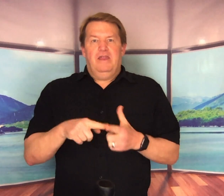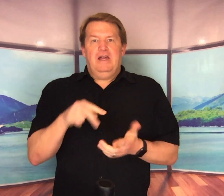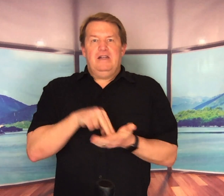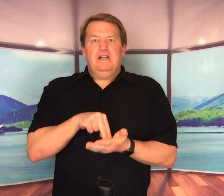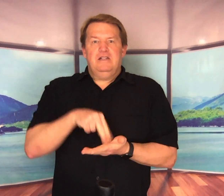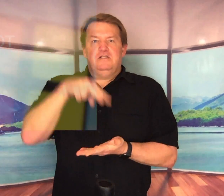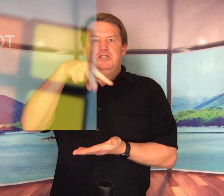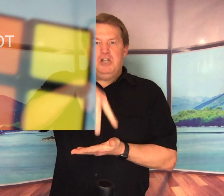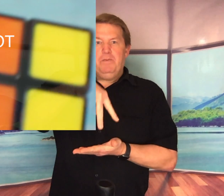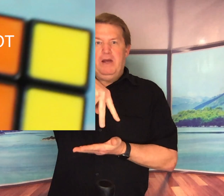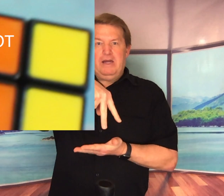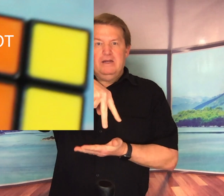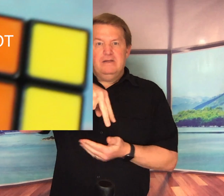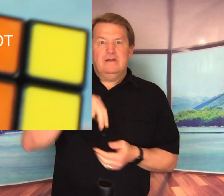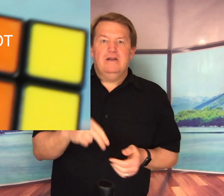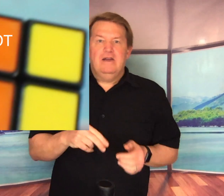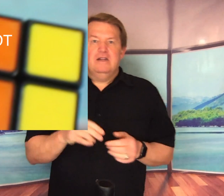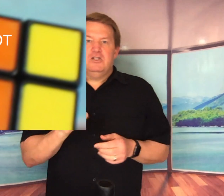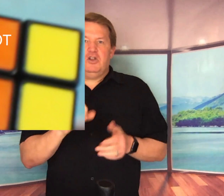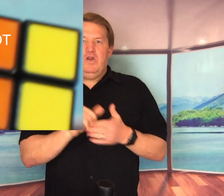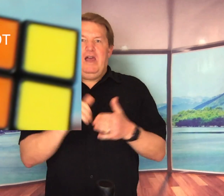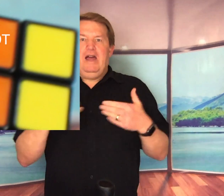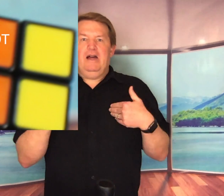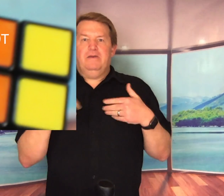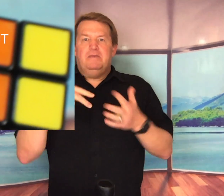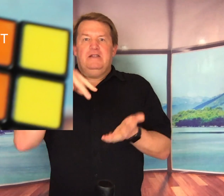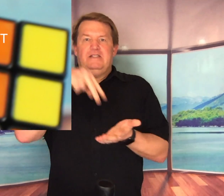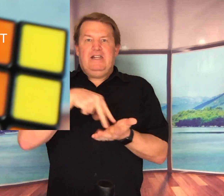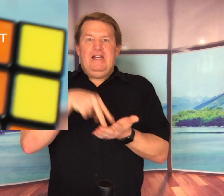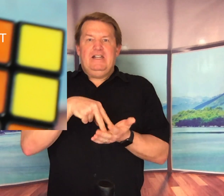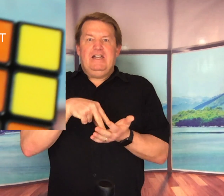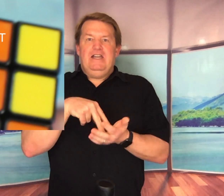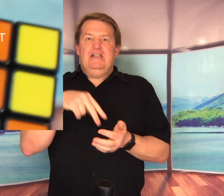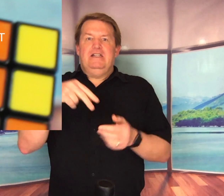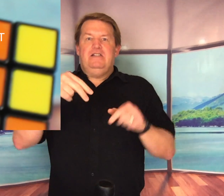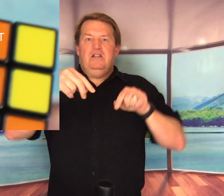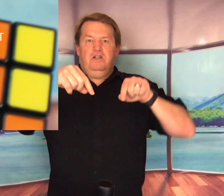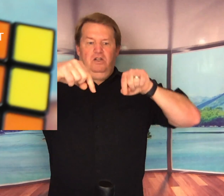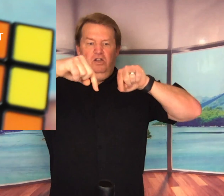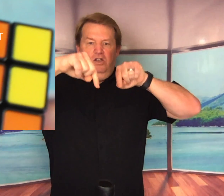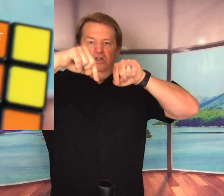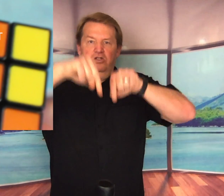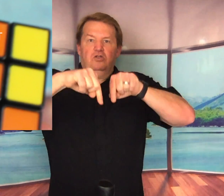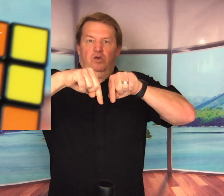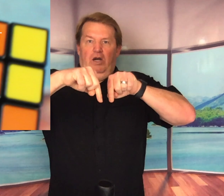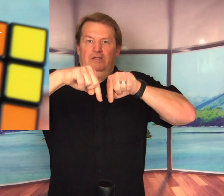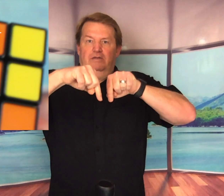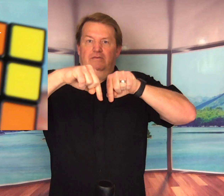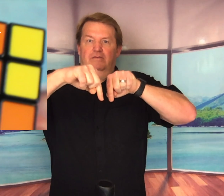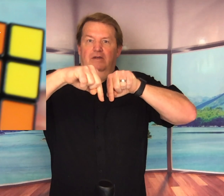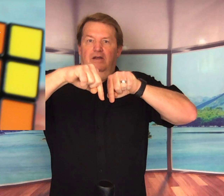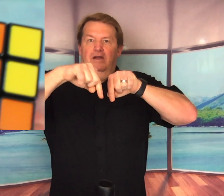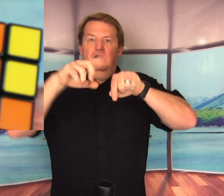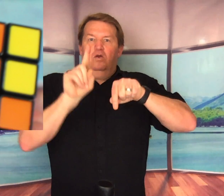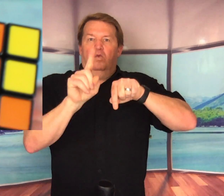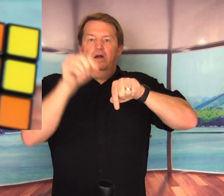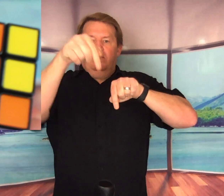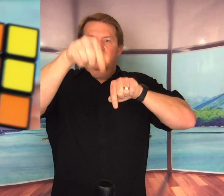then jumping so that I'm standing in 2 squares, one